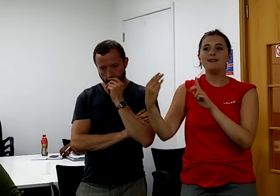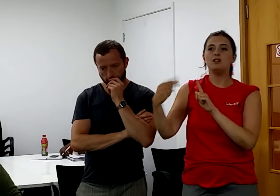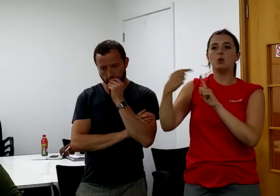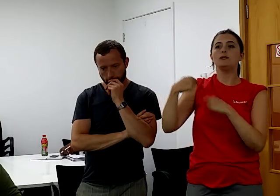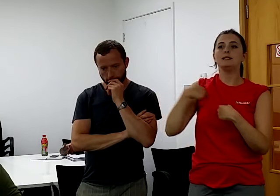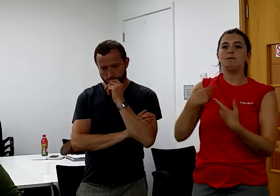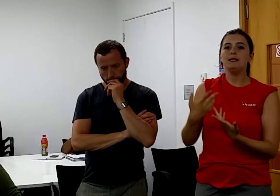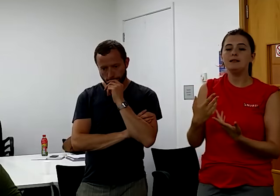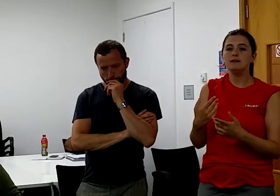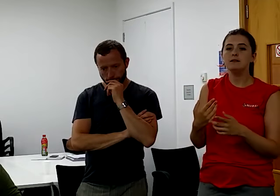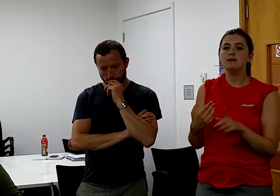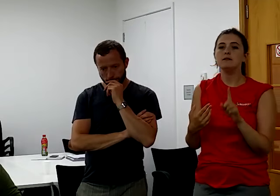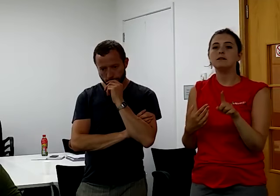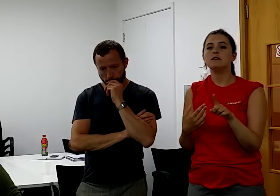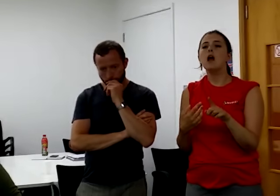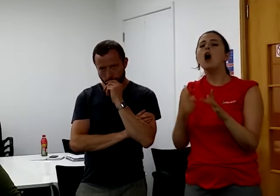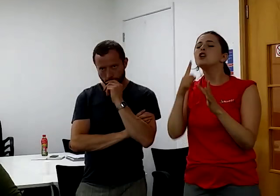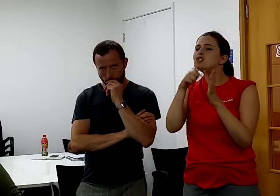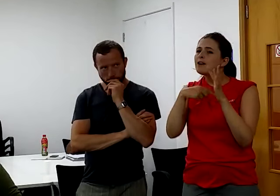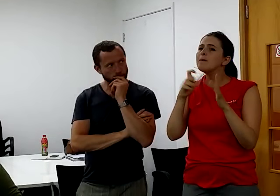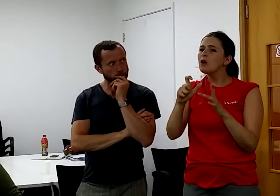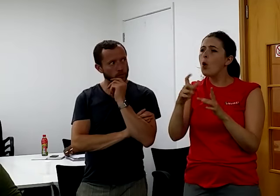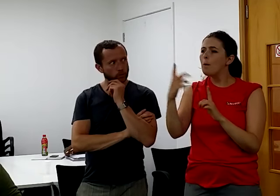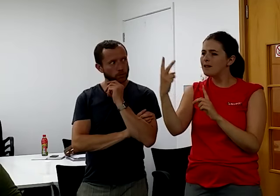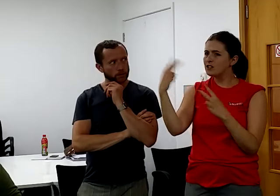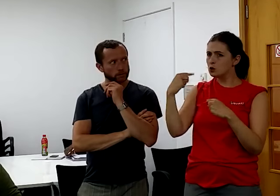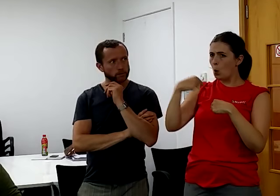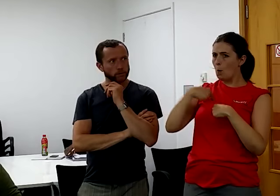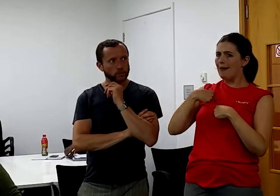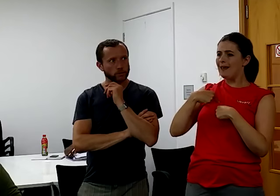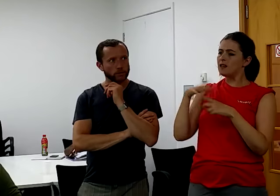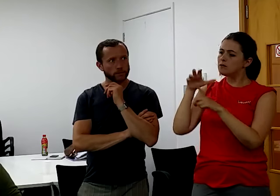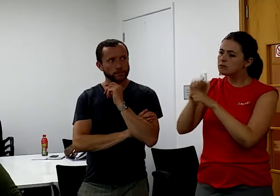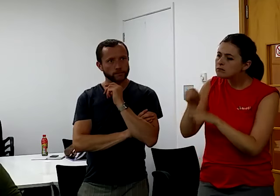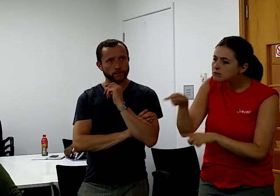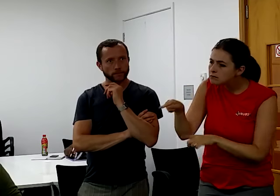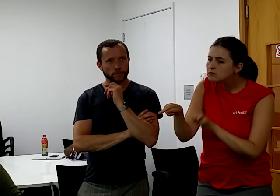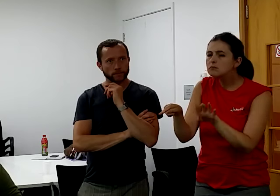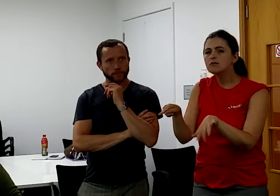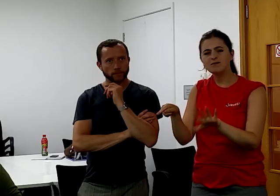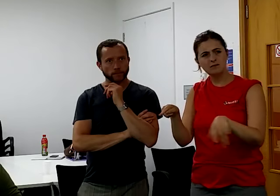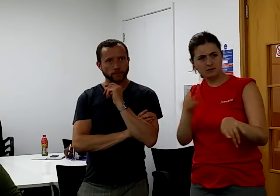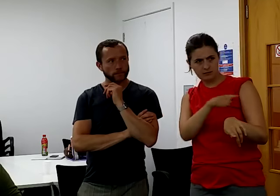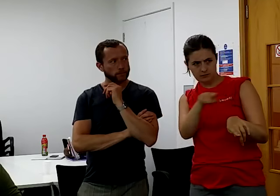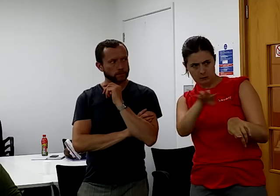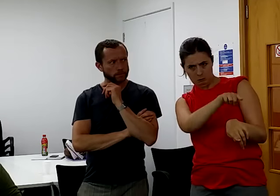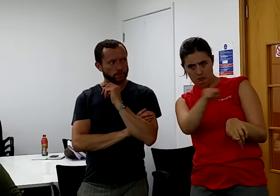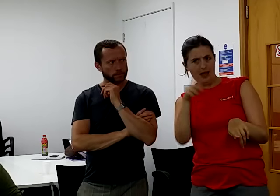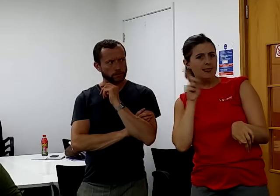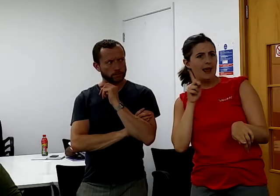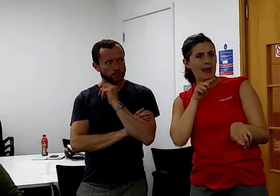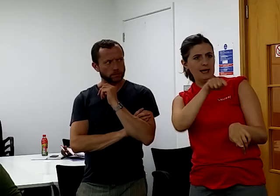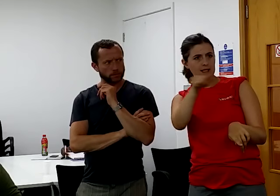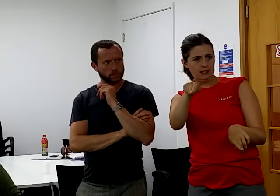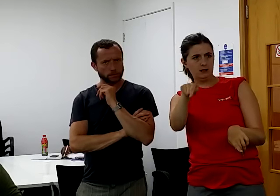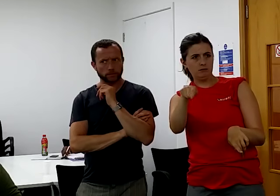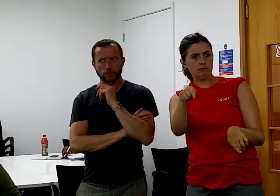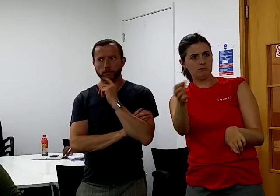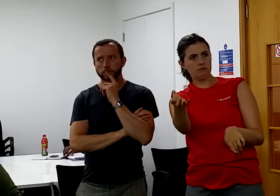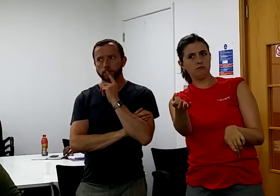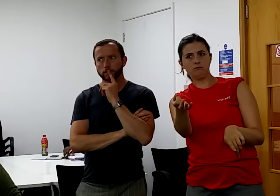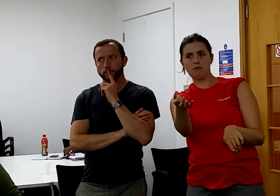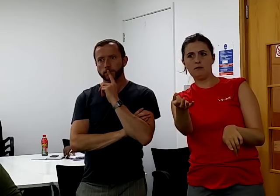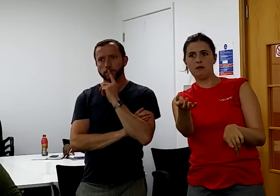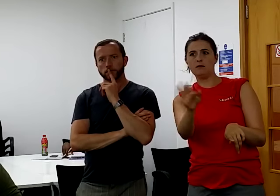The moderator didn't notice anyway. Mr. Corbyn noticed, and he noticed and made sure I was come to first, and